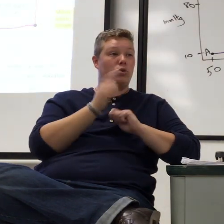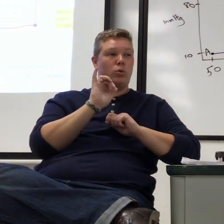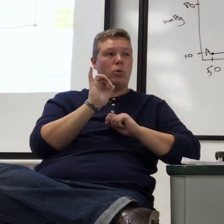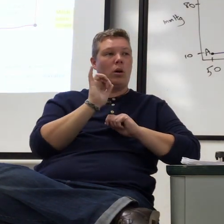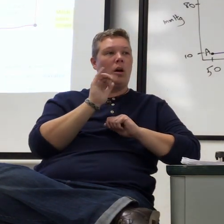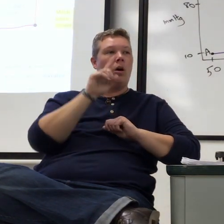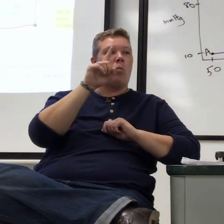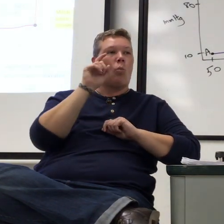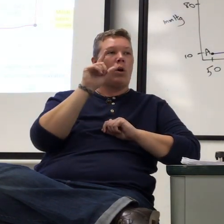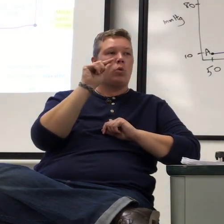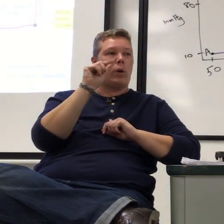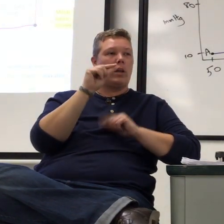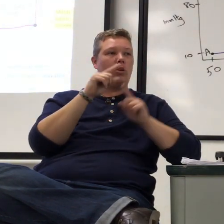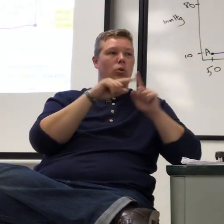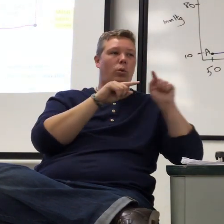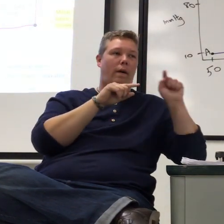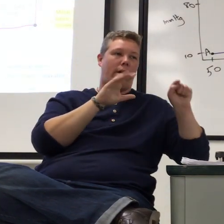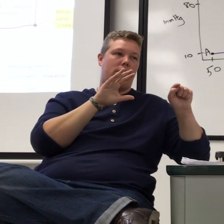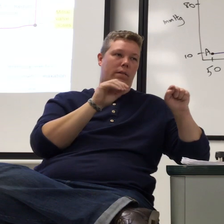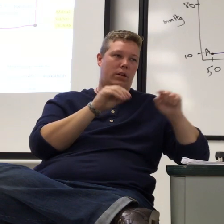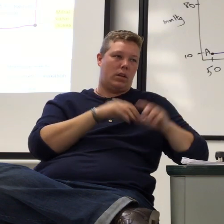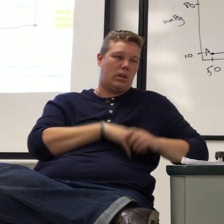to 50, okay?